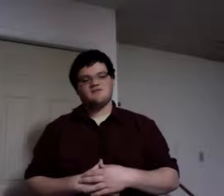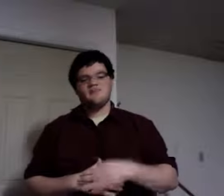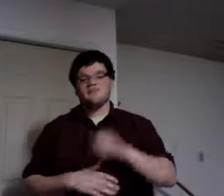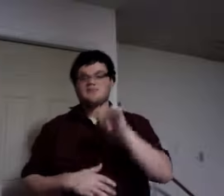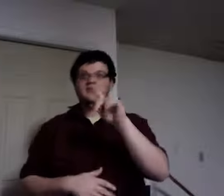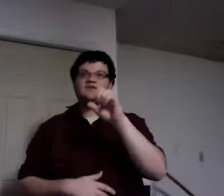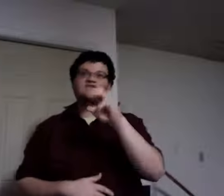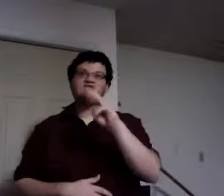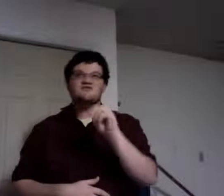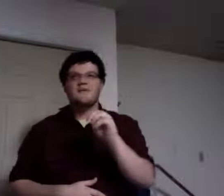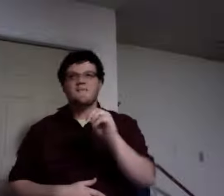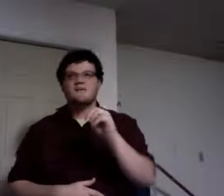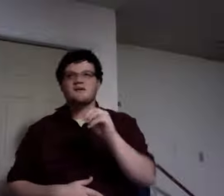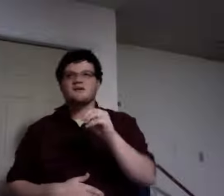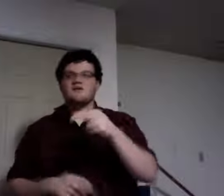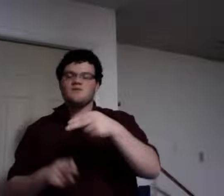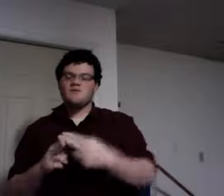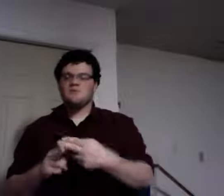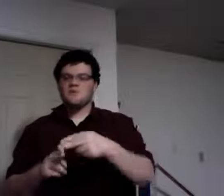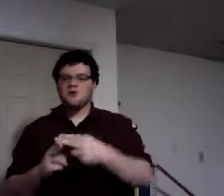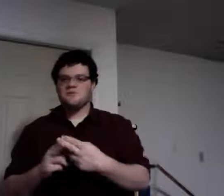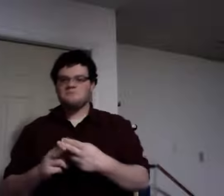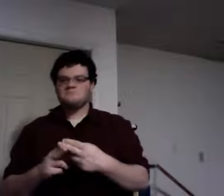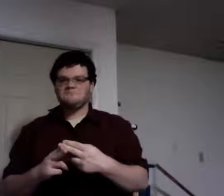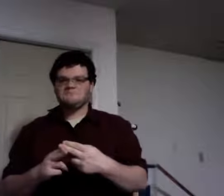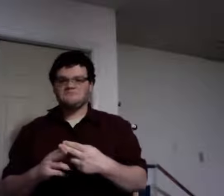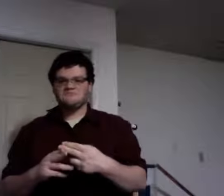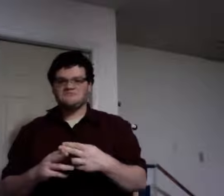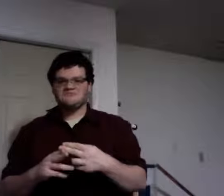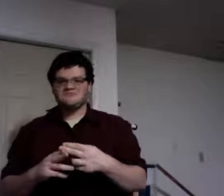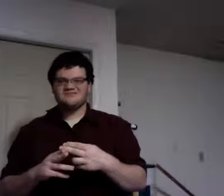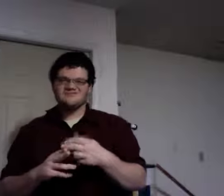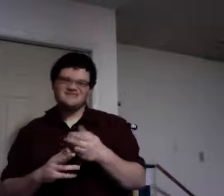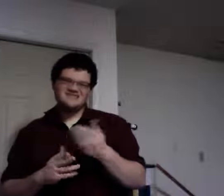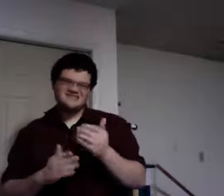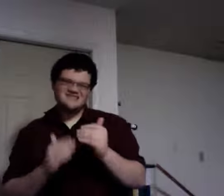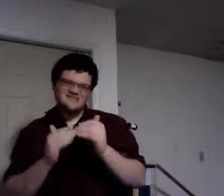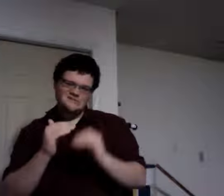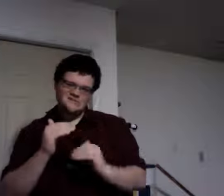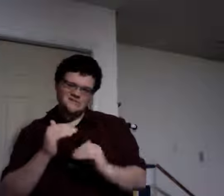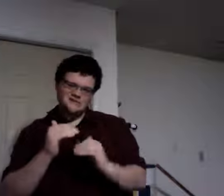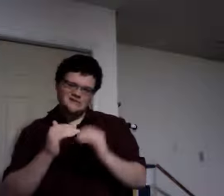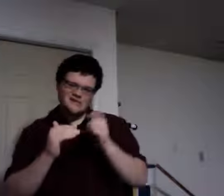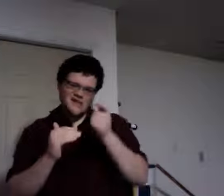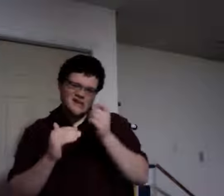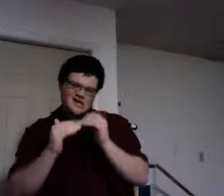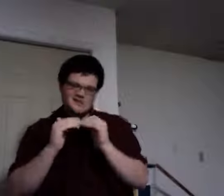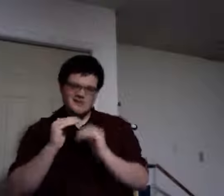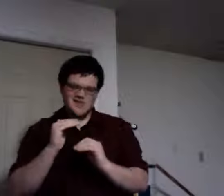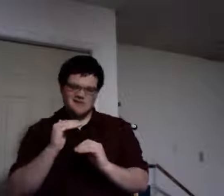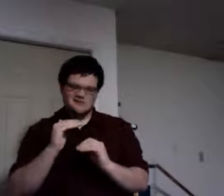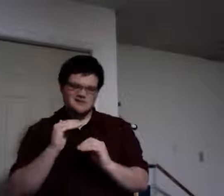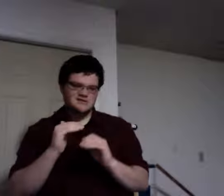times the atomic mass of each of the constituent hydrogens. So all of this energy from the fusion, but it